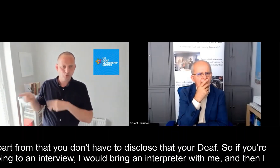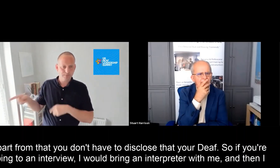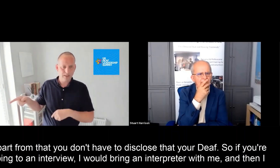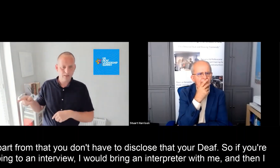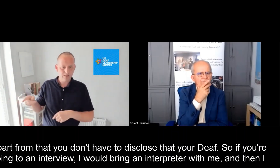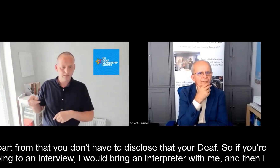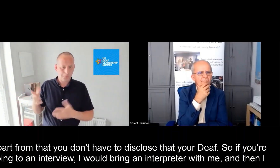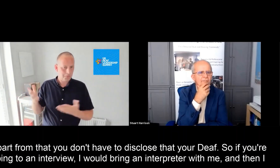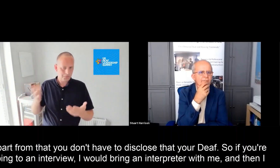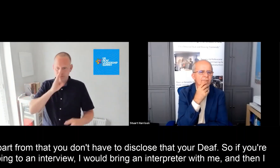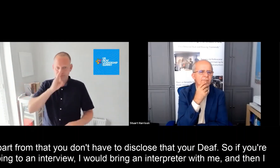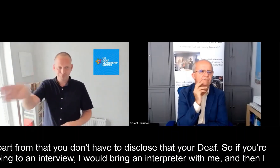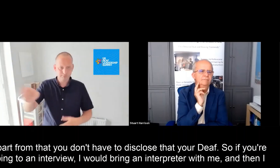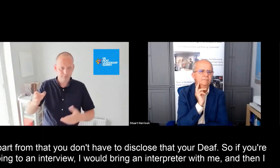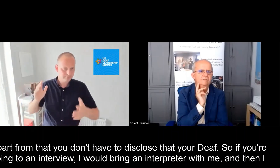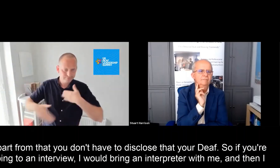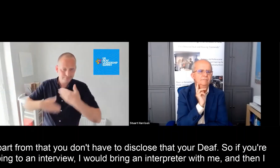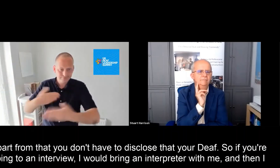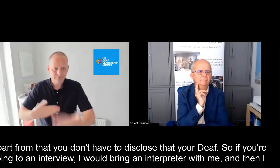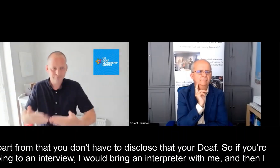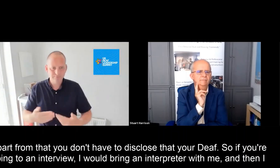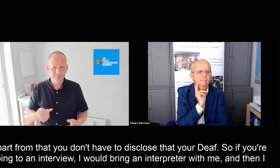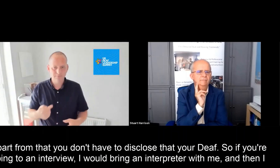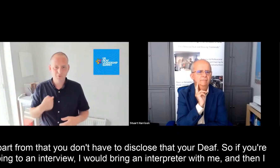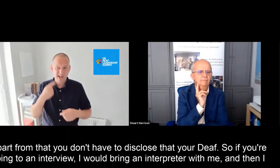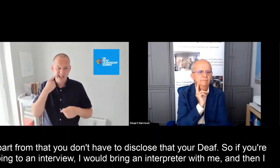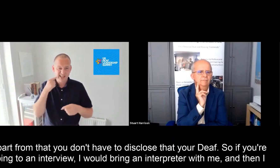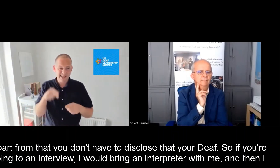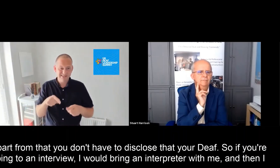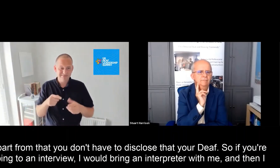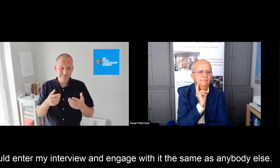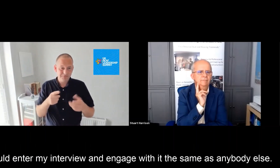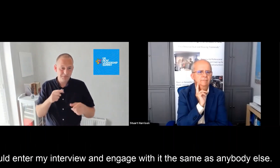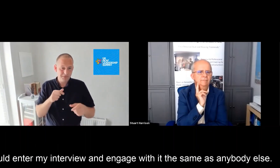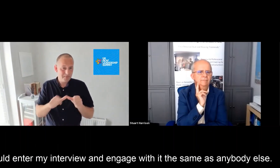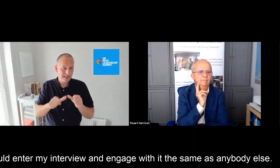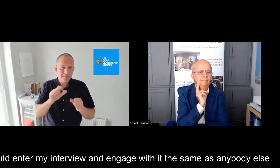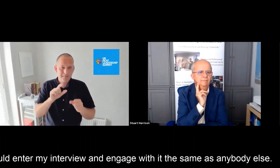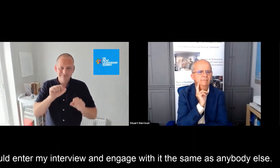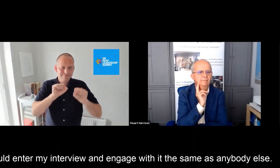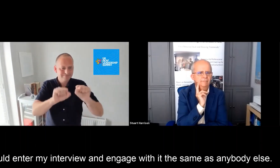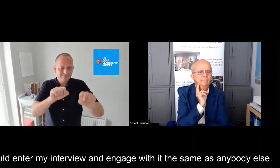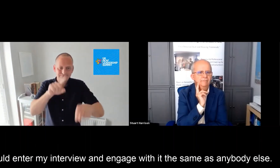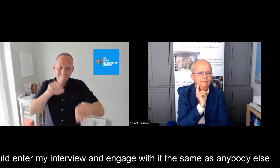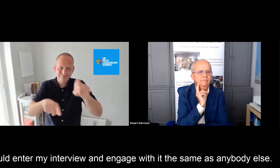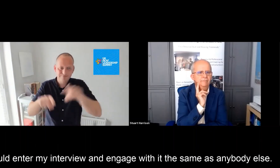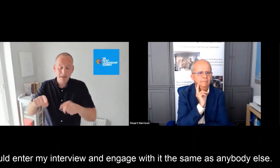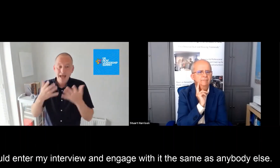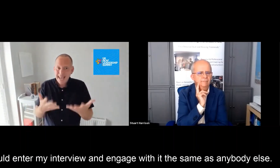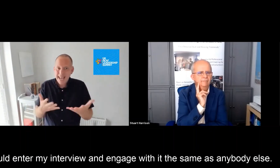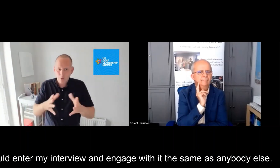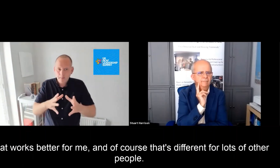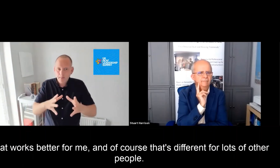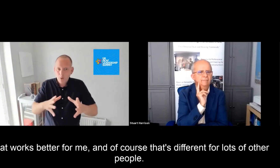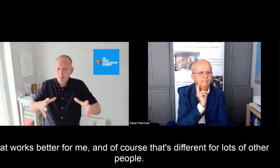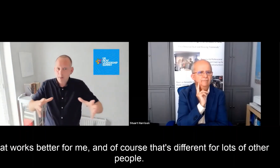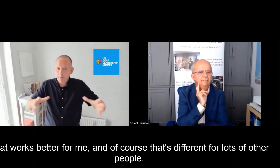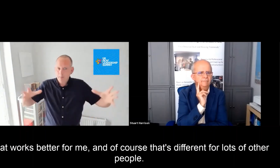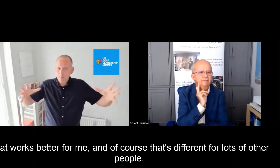I would bring an interpreter with me, and then I would enter my interview and engage with it the same as anybody else. That works better for